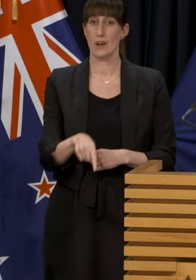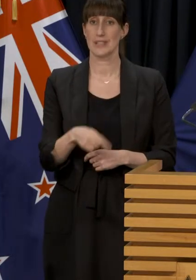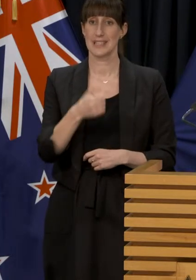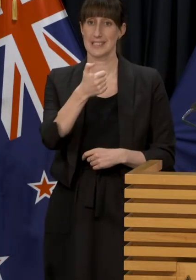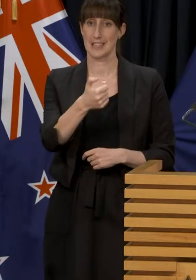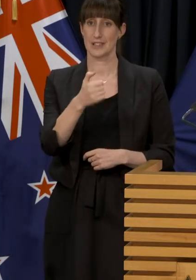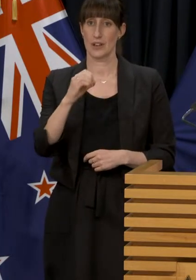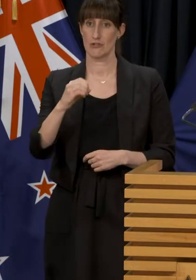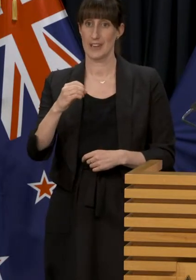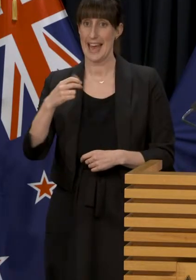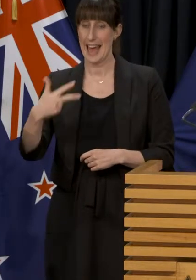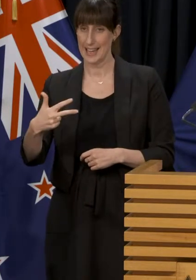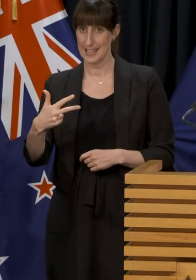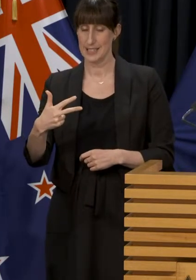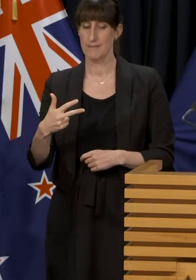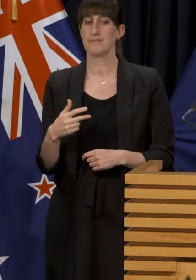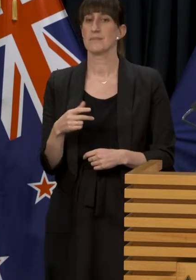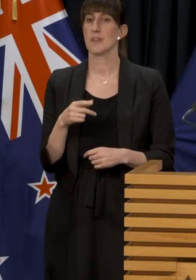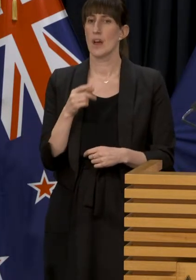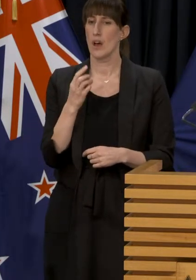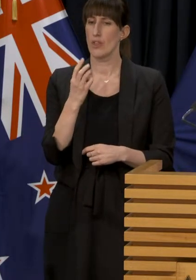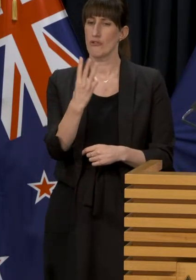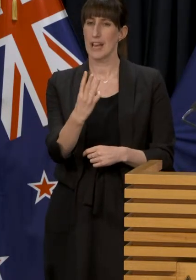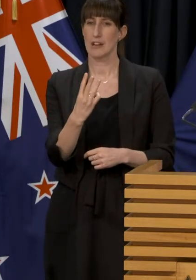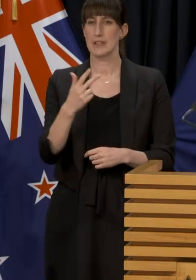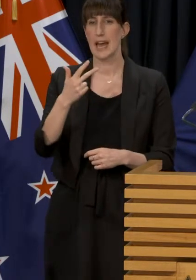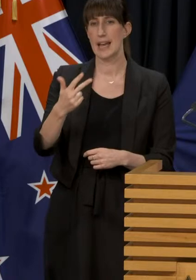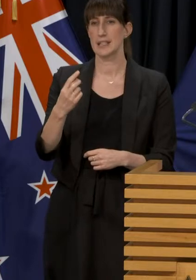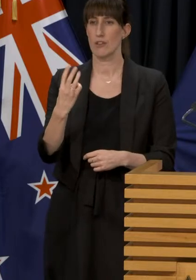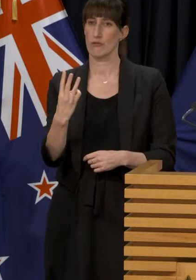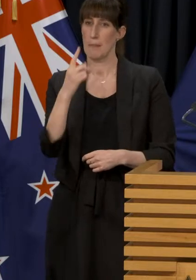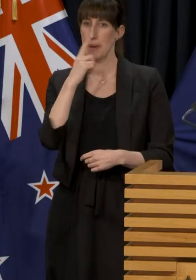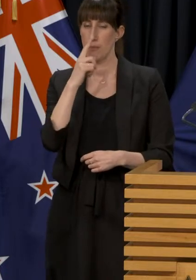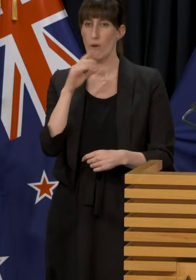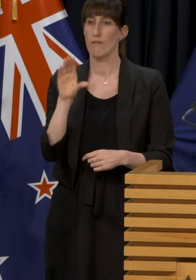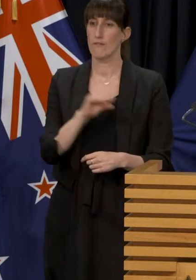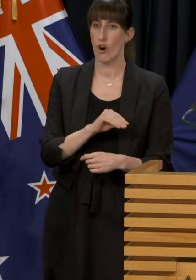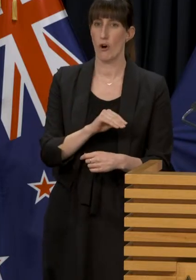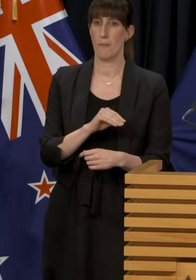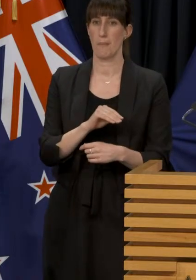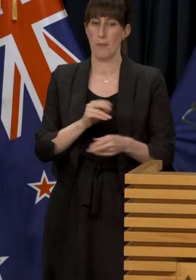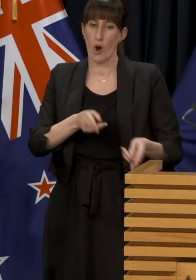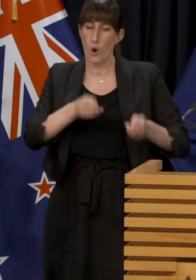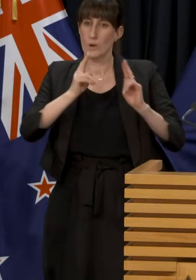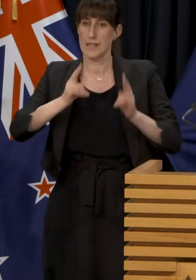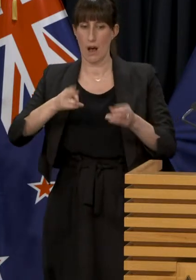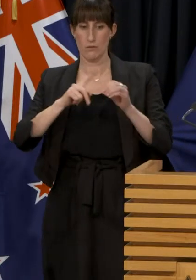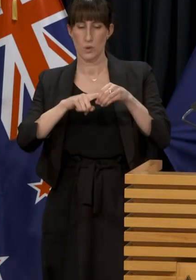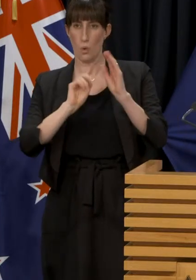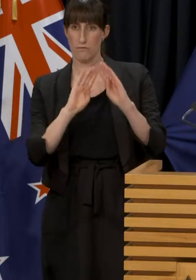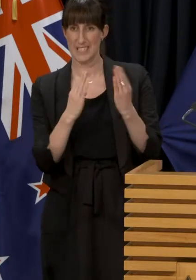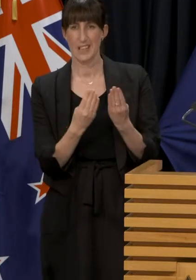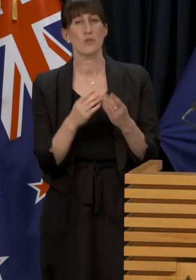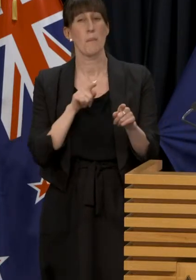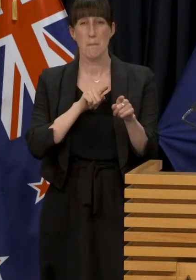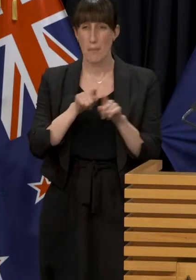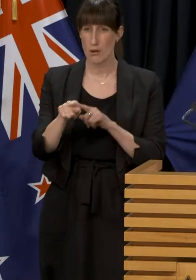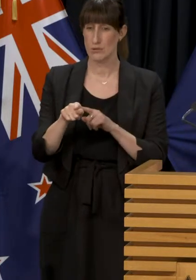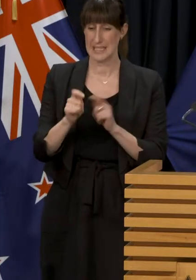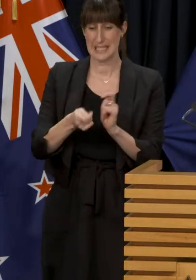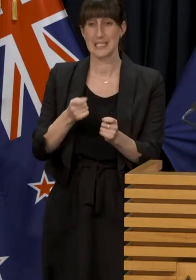tests, and of those 383 were of swabs taken in managed isolation and quarantine, so the vast majority